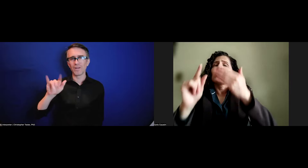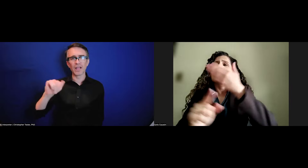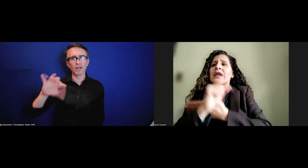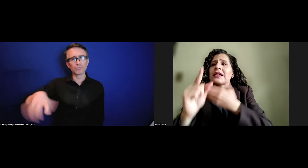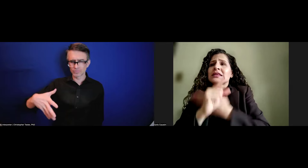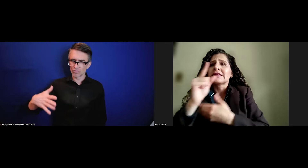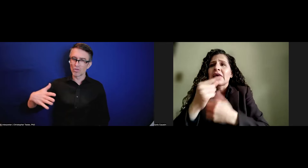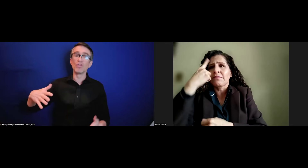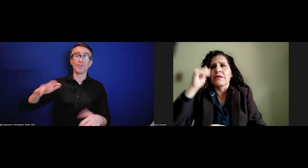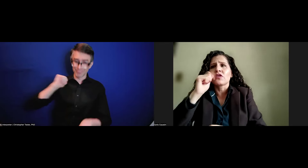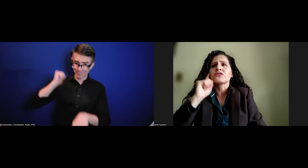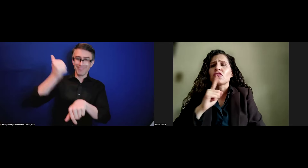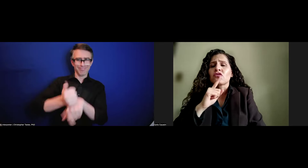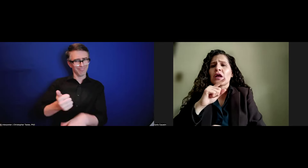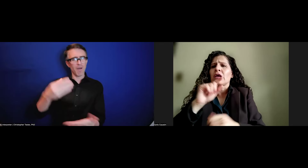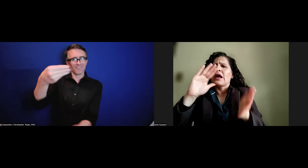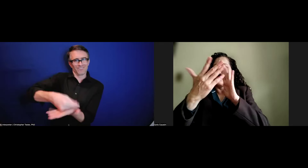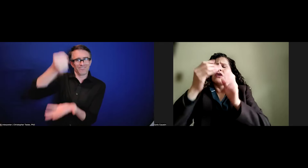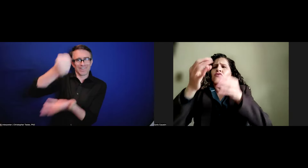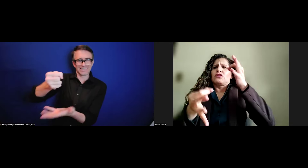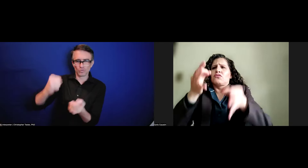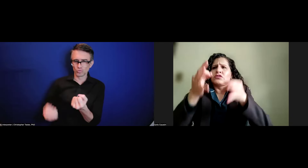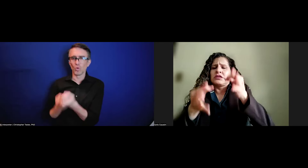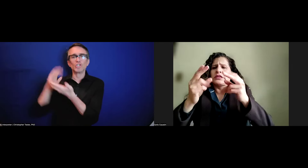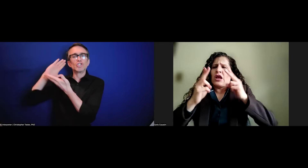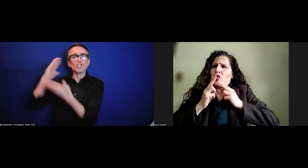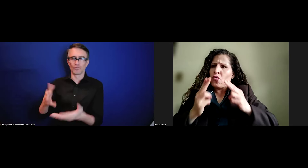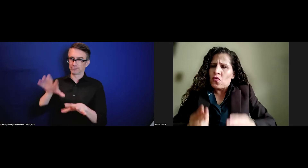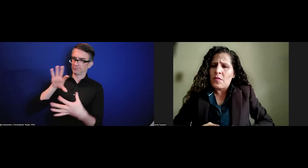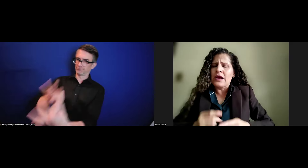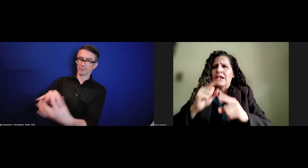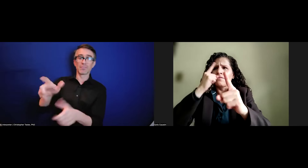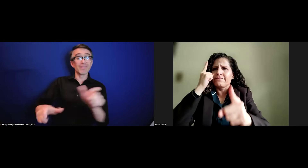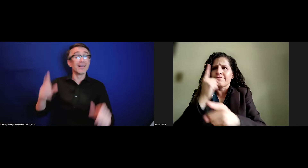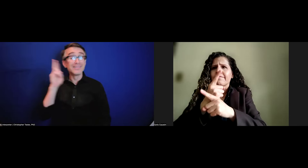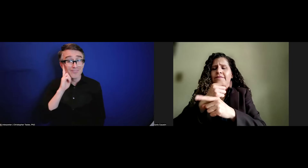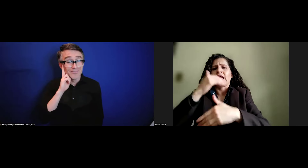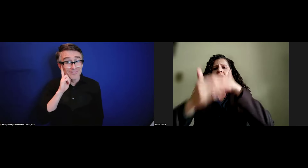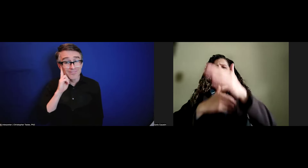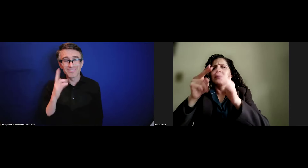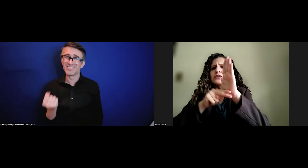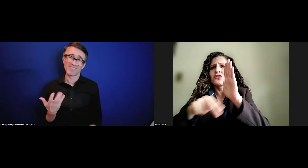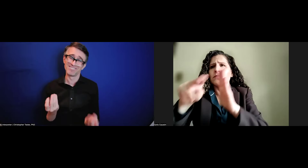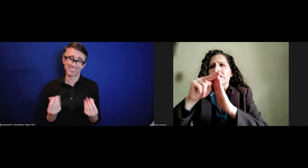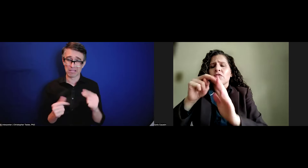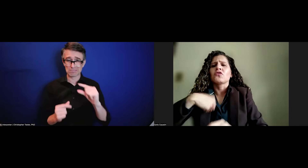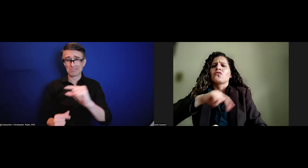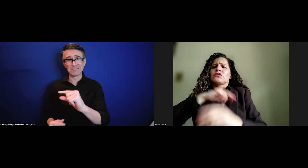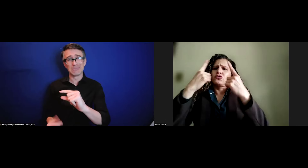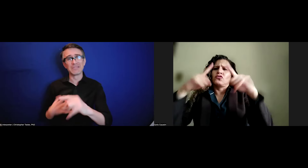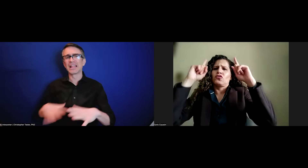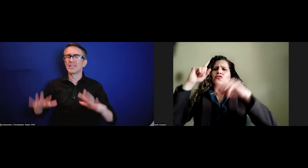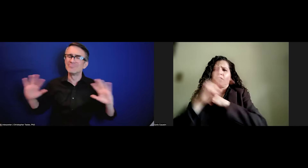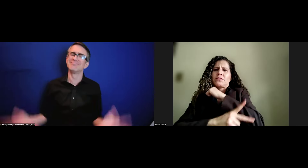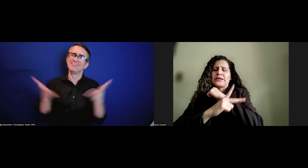las communication in mujeres sign sordas language, puedan acceder since we a do su not have derecho a la enough salud, interpreters. a su dignidad, a su privacidad y a tener